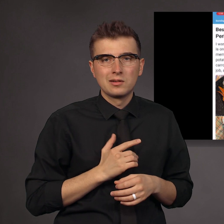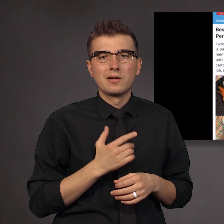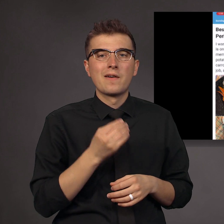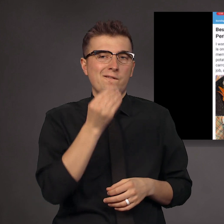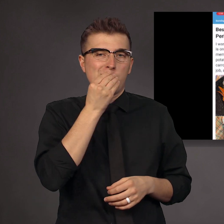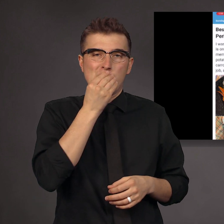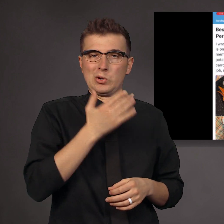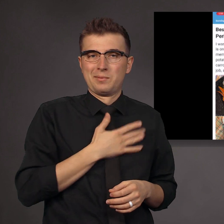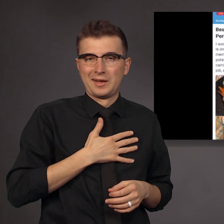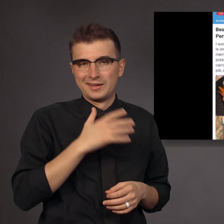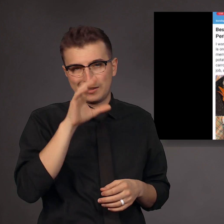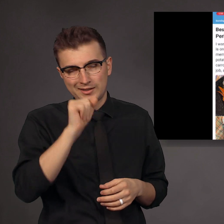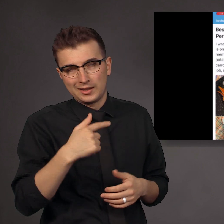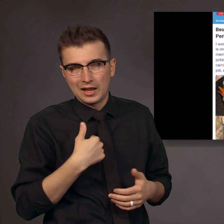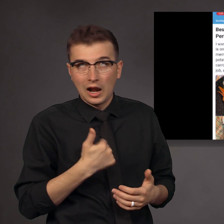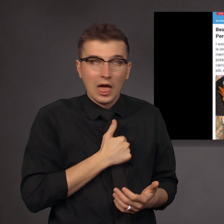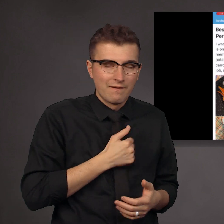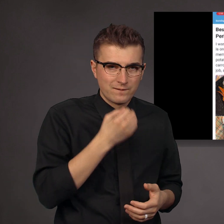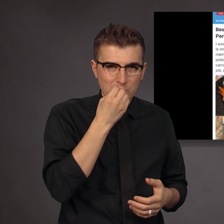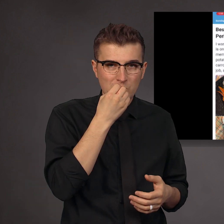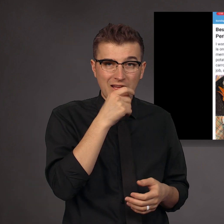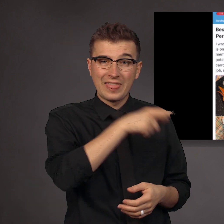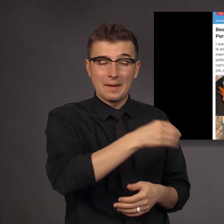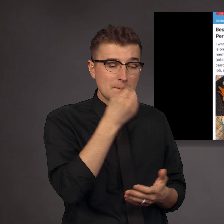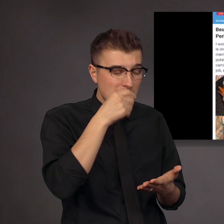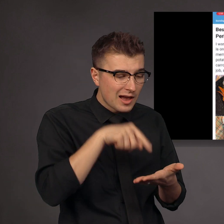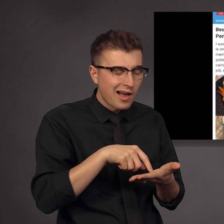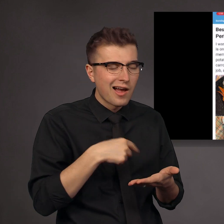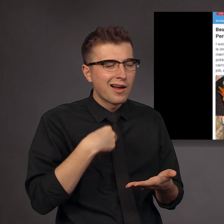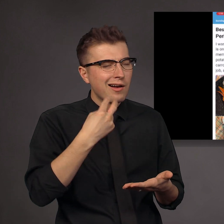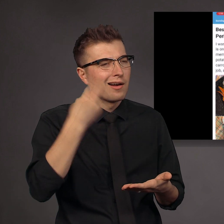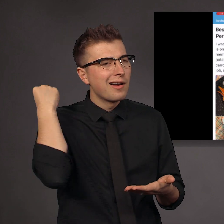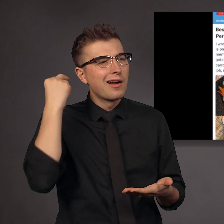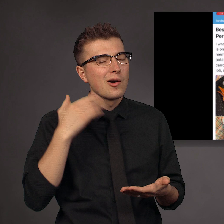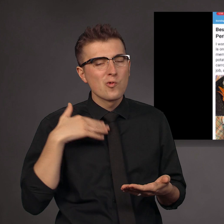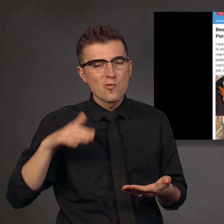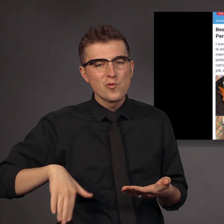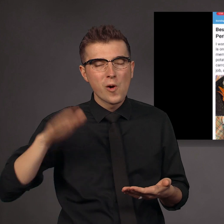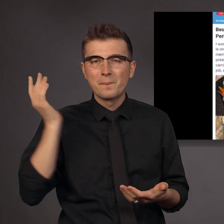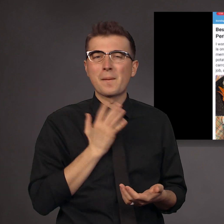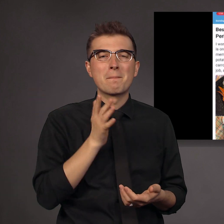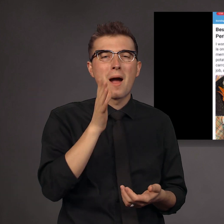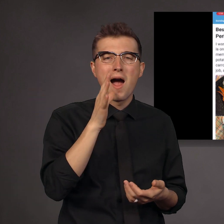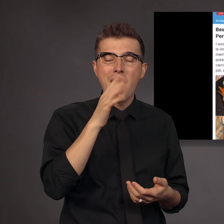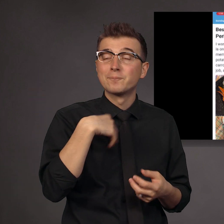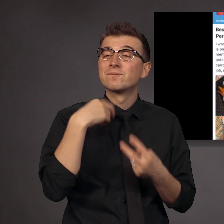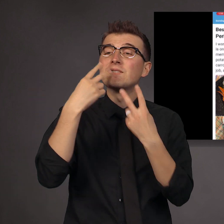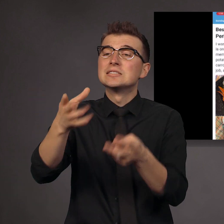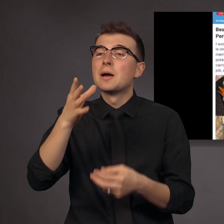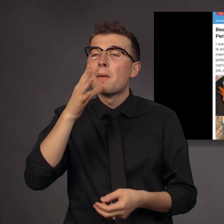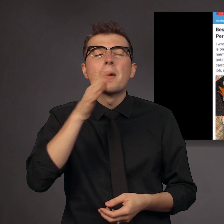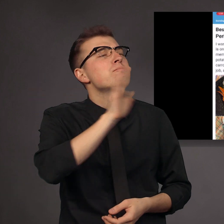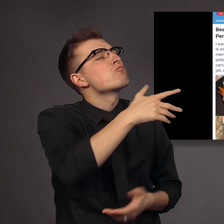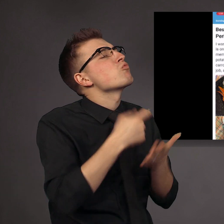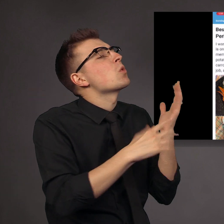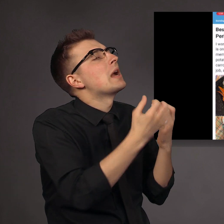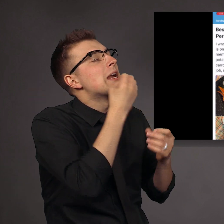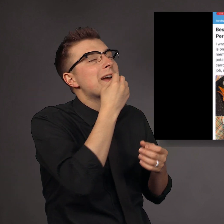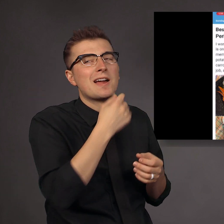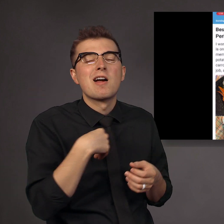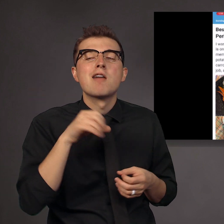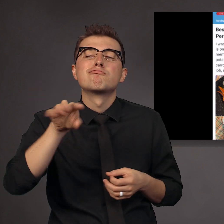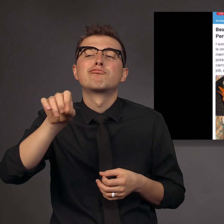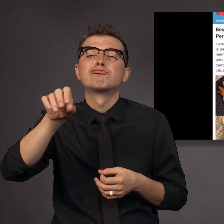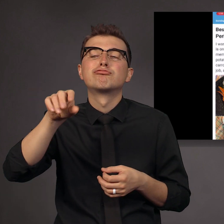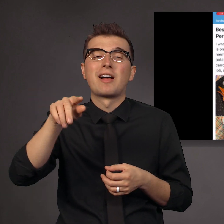is my big thing. I love food. And this meal reminded me of my childhood. It was my mom. I was visiting her and she said, what do you want to eat? And this was